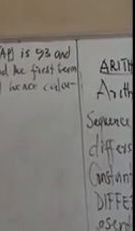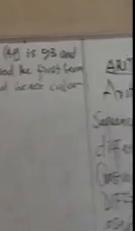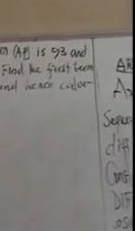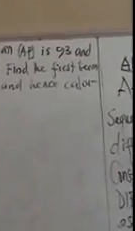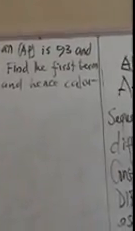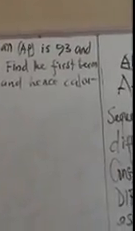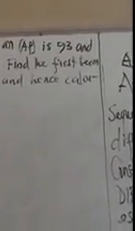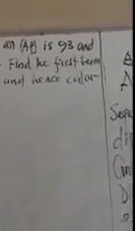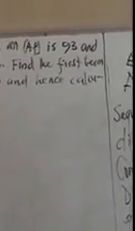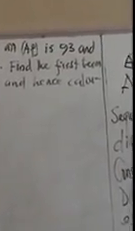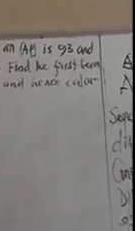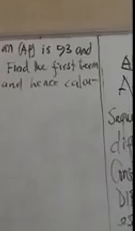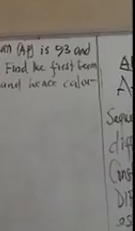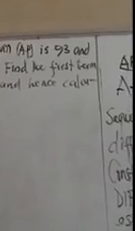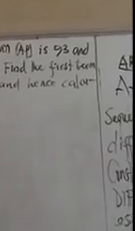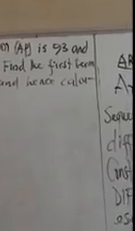Alright.